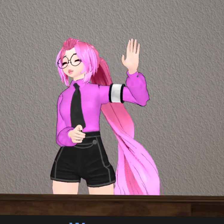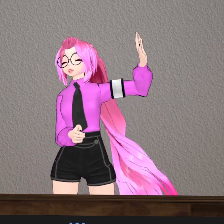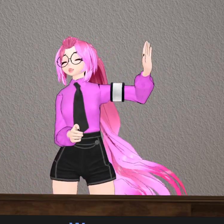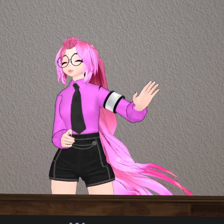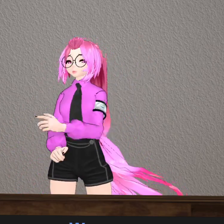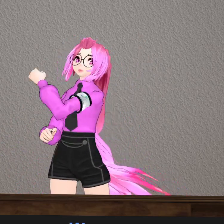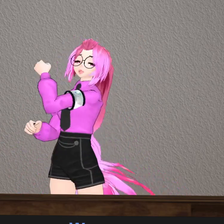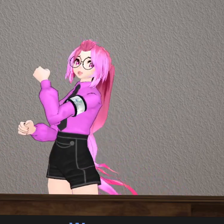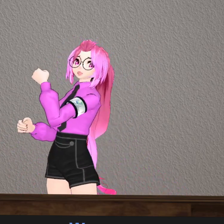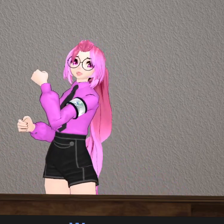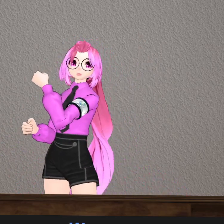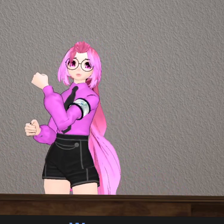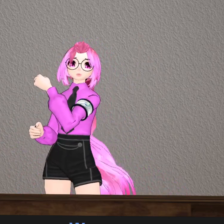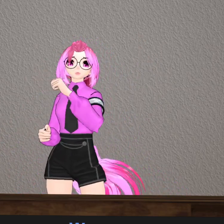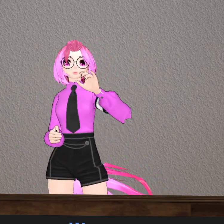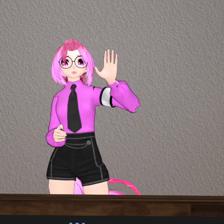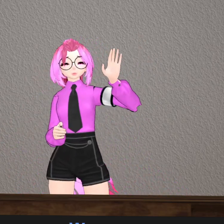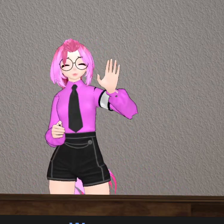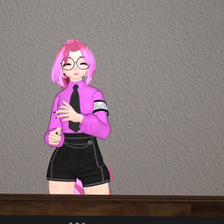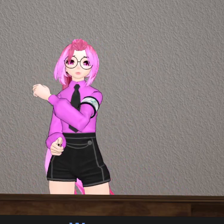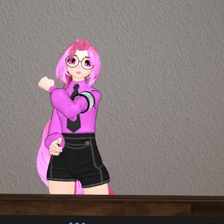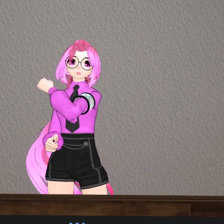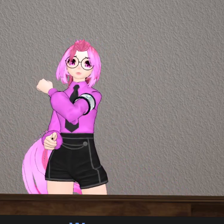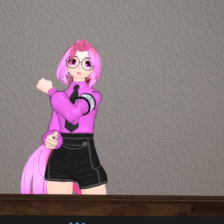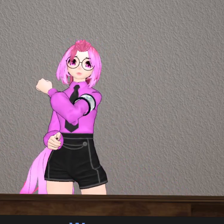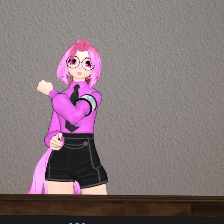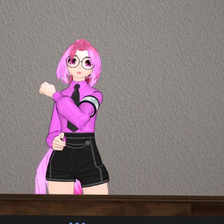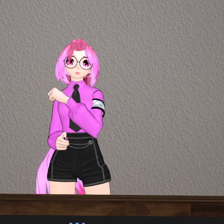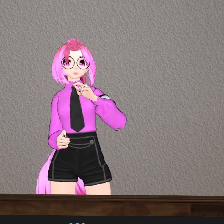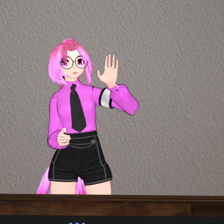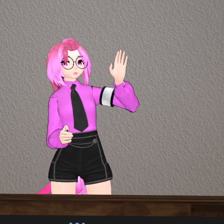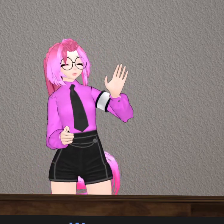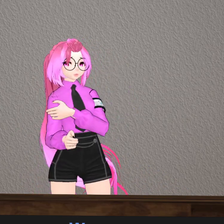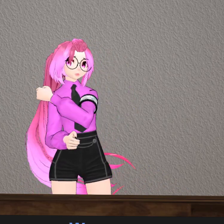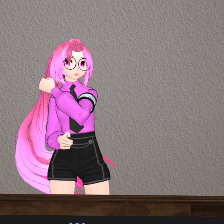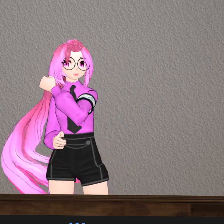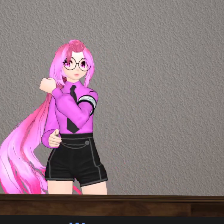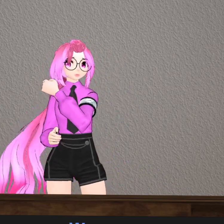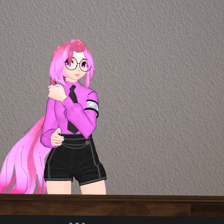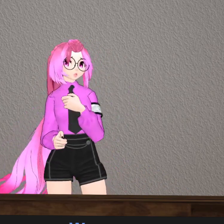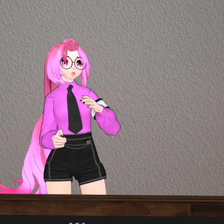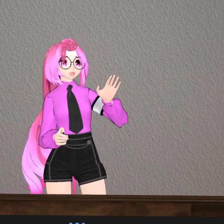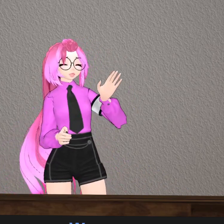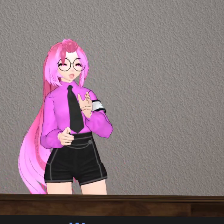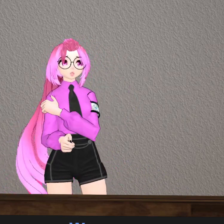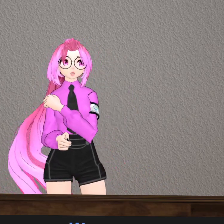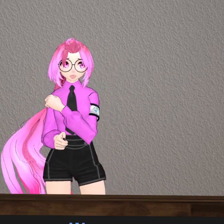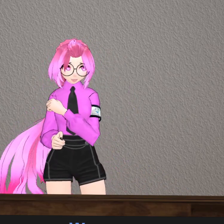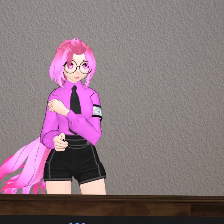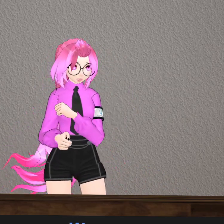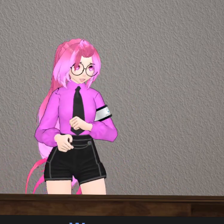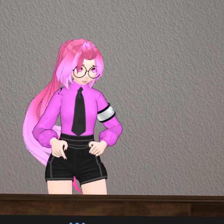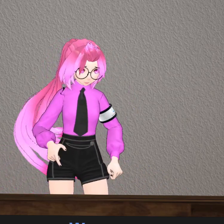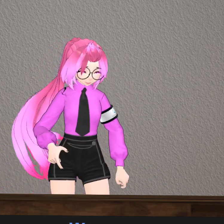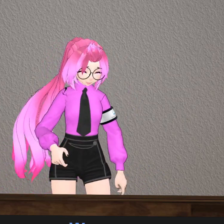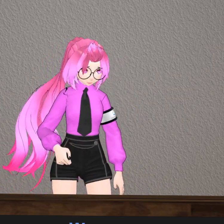flag. You have the flag in your hand. Open hand, you capture the flag. Won or win. Good. Won or